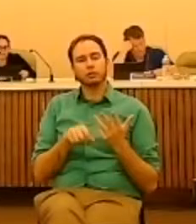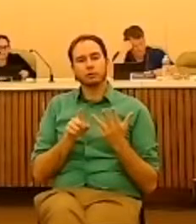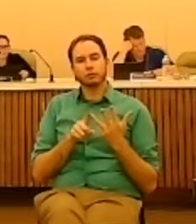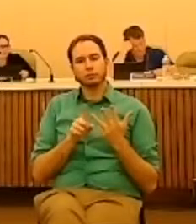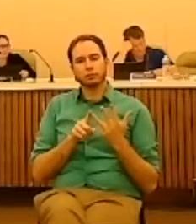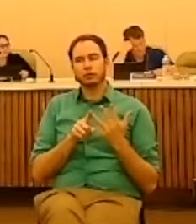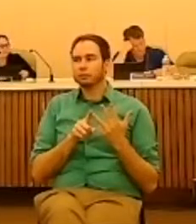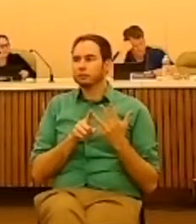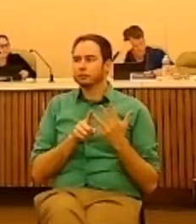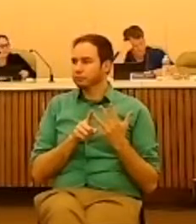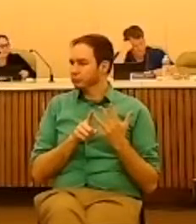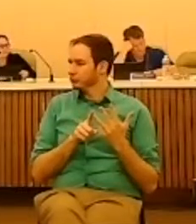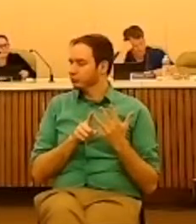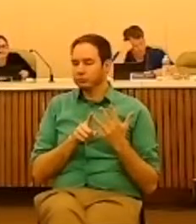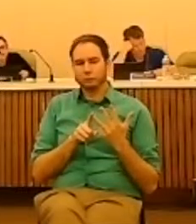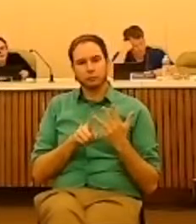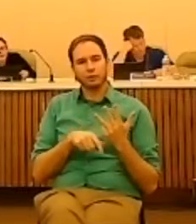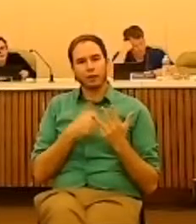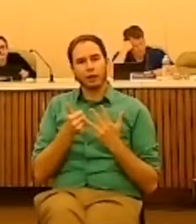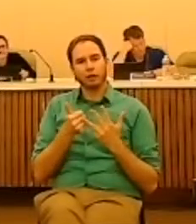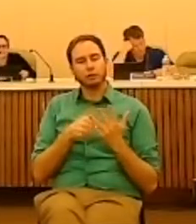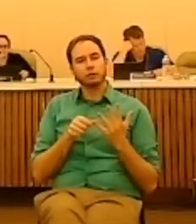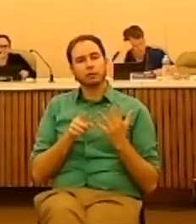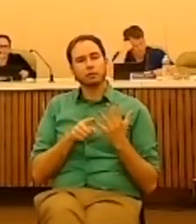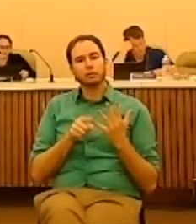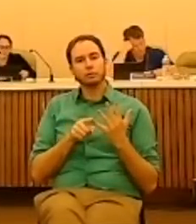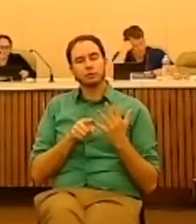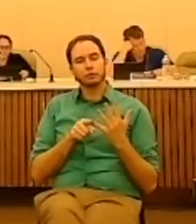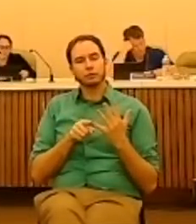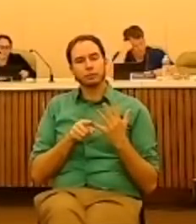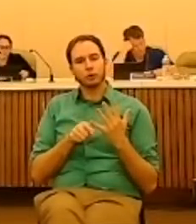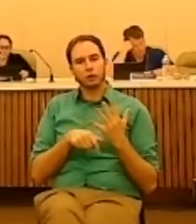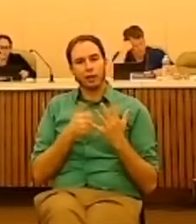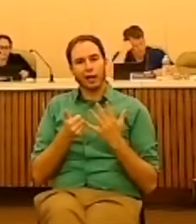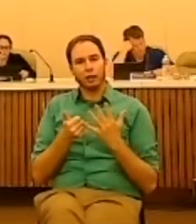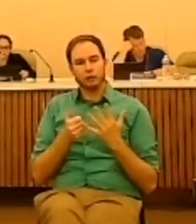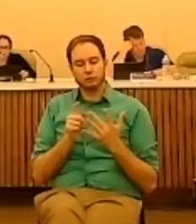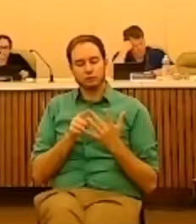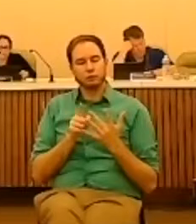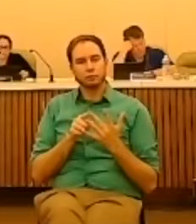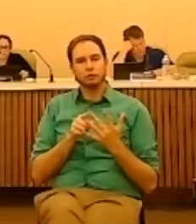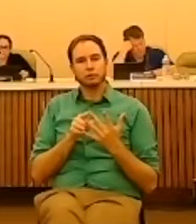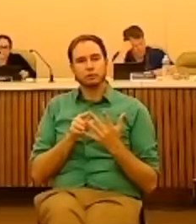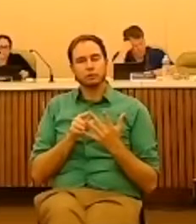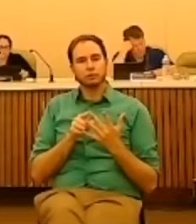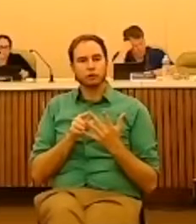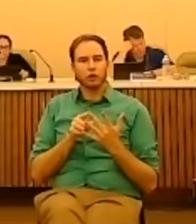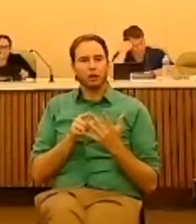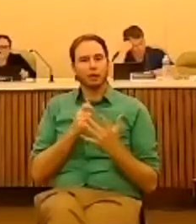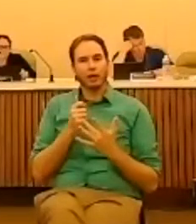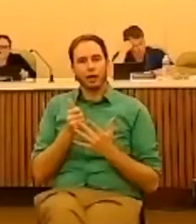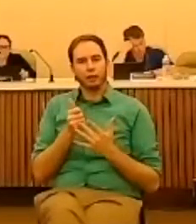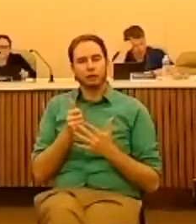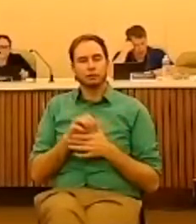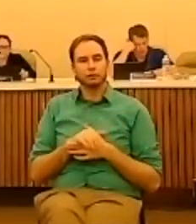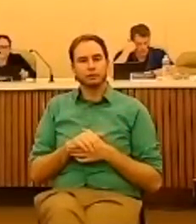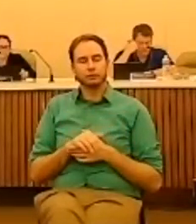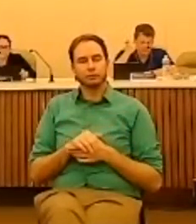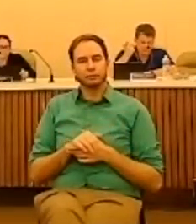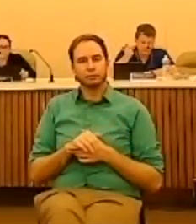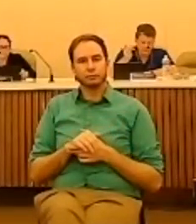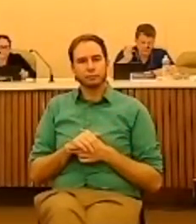Aye. Councilmember Safranek, Aye. Councilmember Bolzner, Aye. Supervisor Schultz.